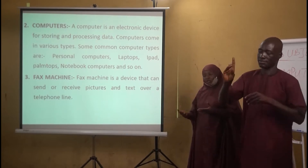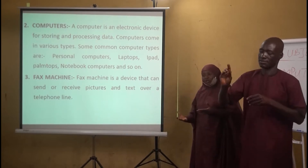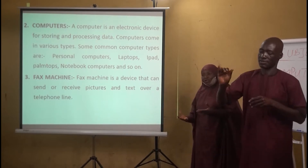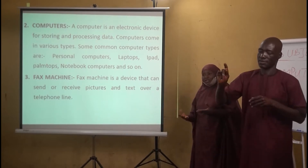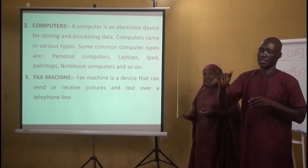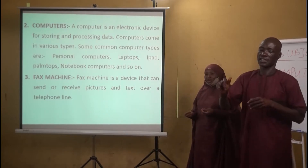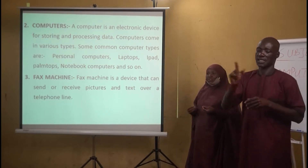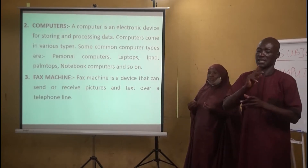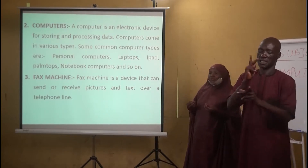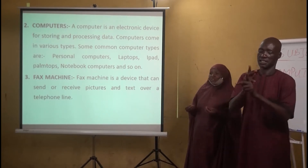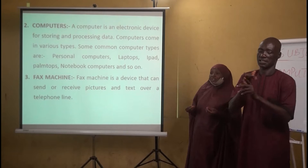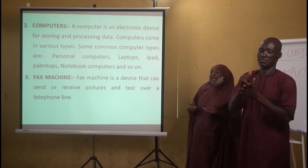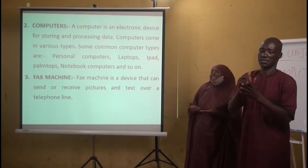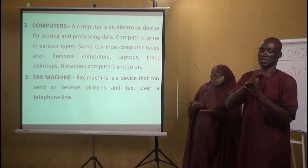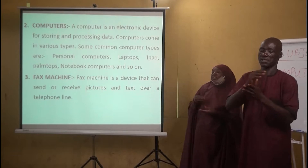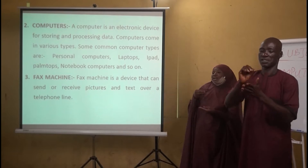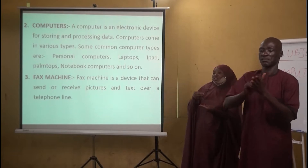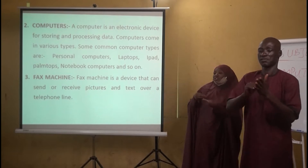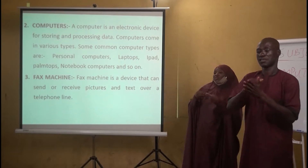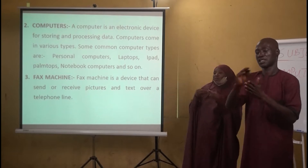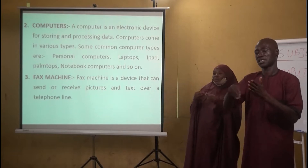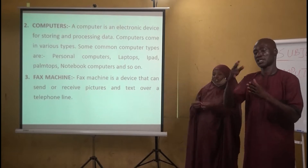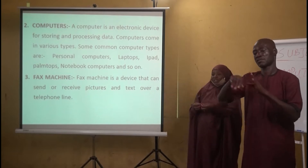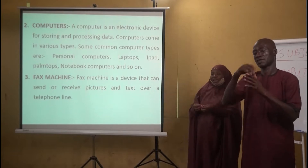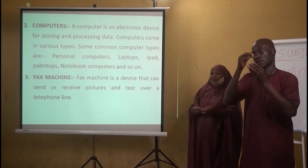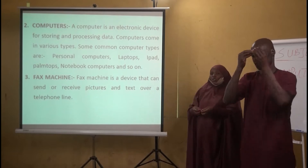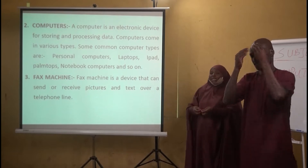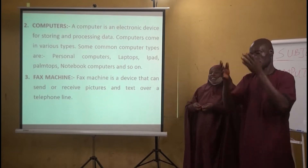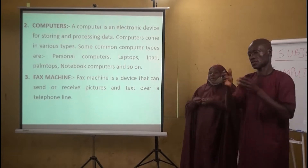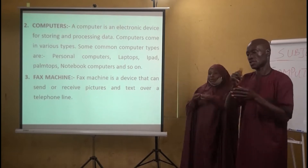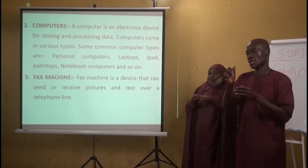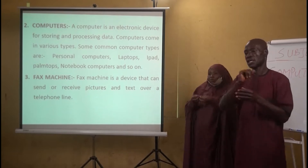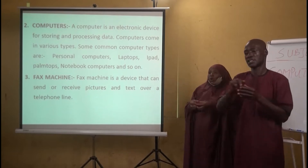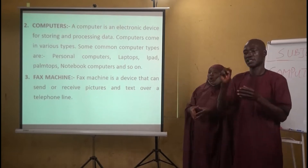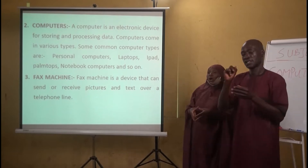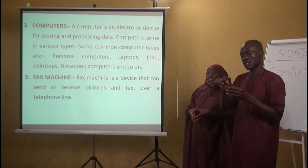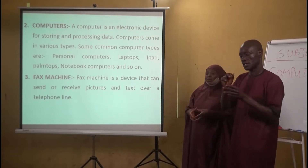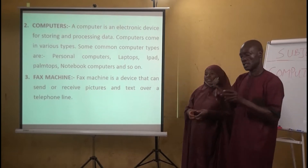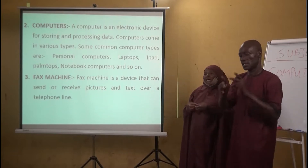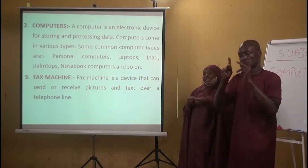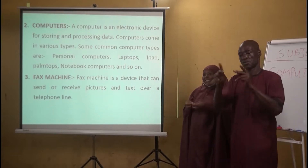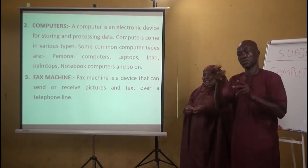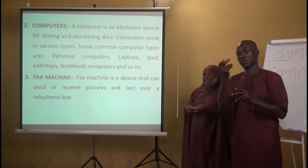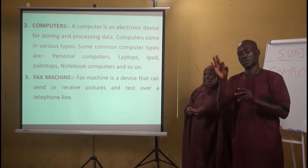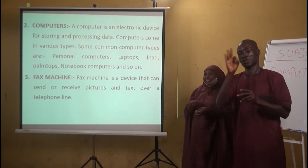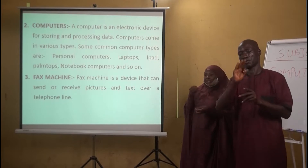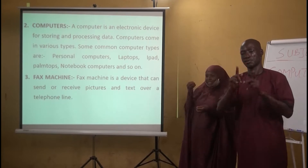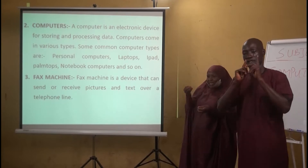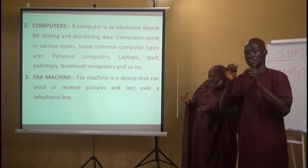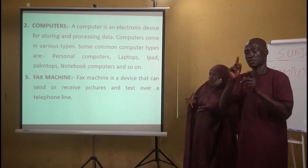storing data, retrieving, and giving out information as as a product, or as answers as an